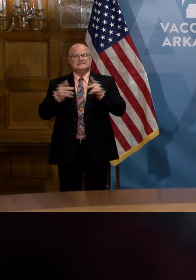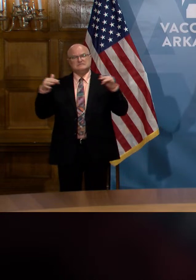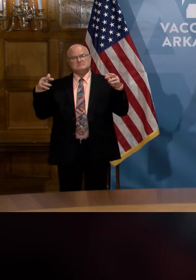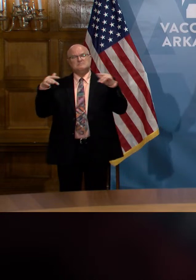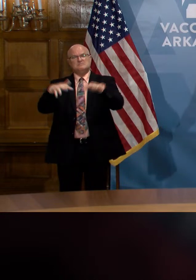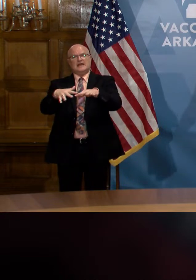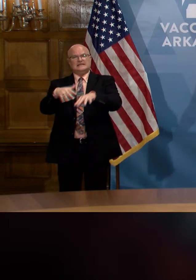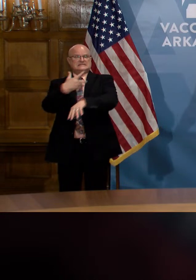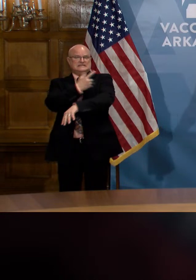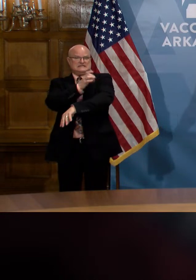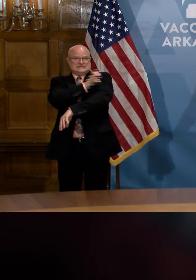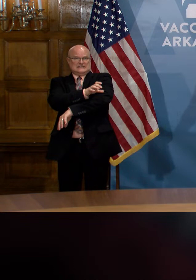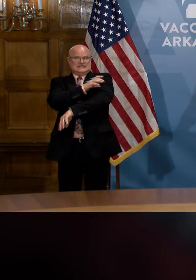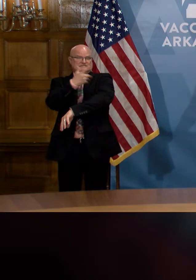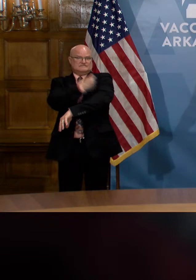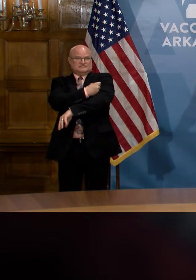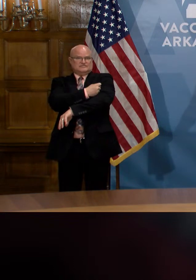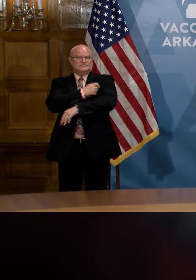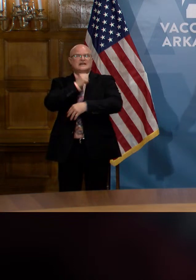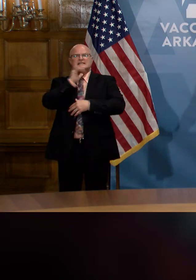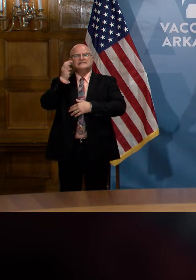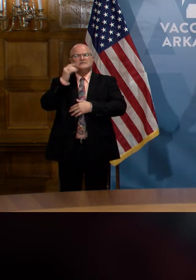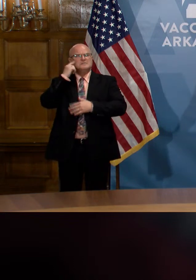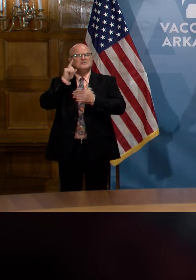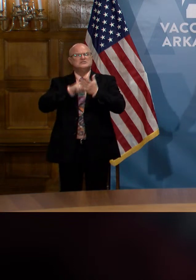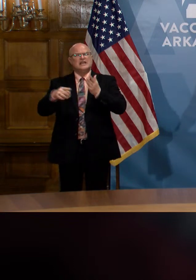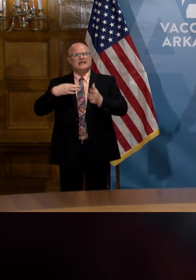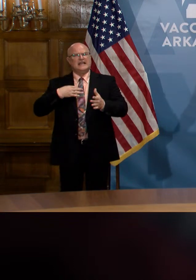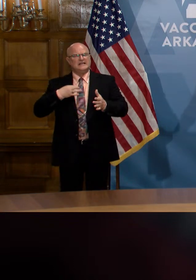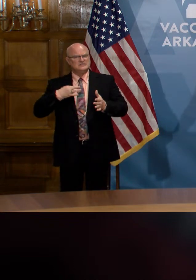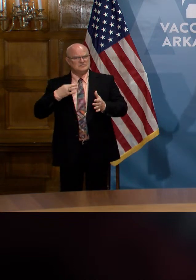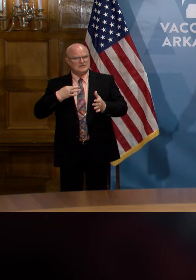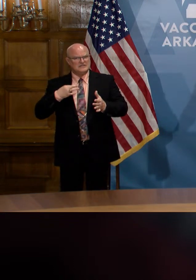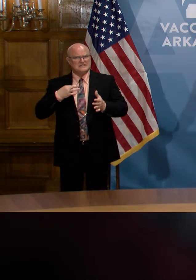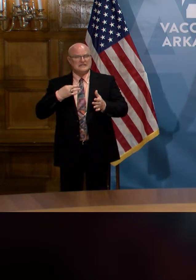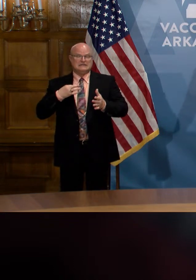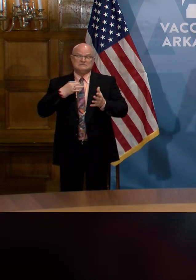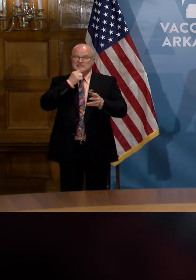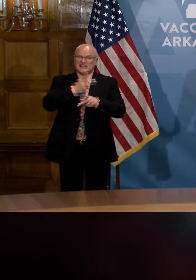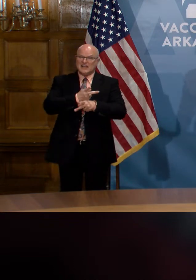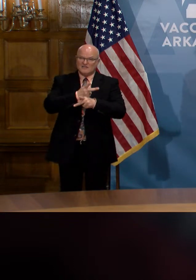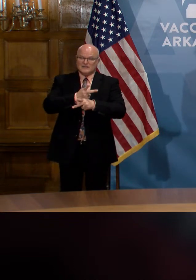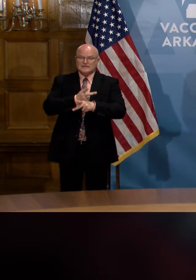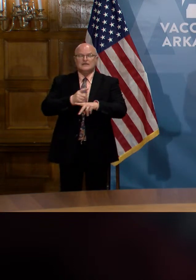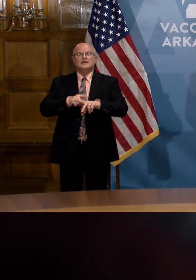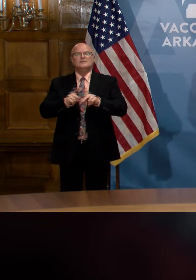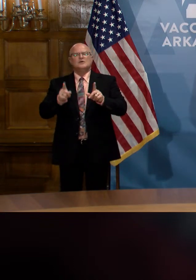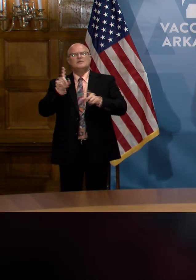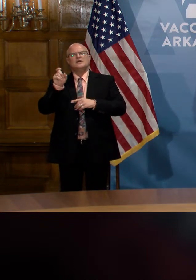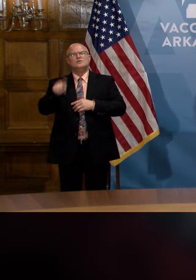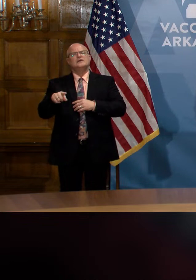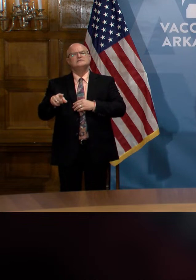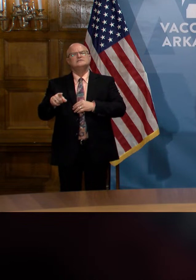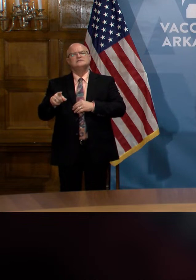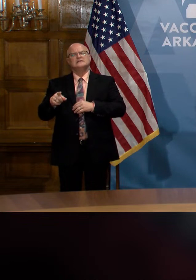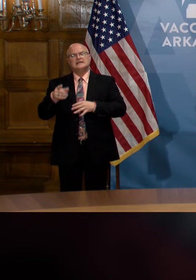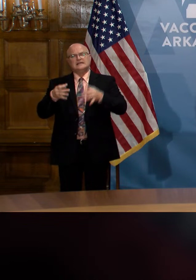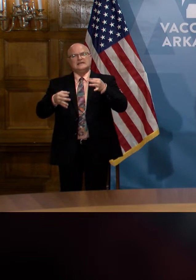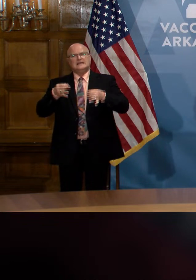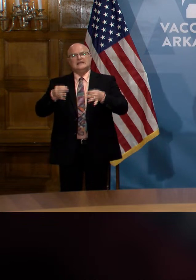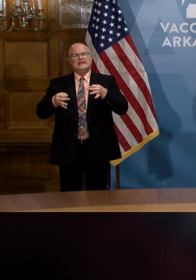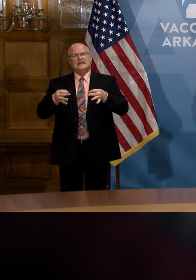around the state that didn't seem to be checking eligibility, at least not very carefully. So my question is just